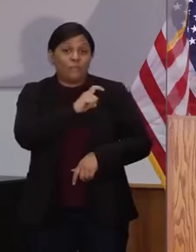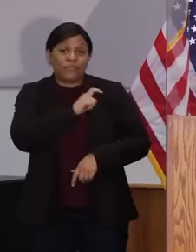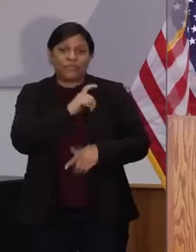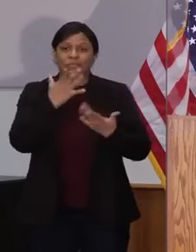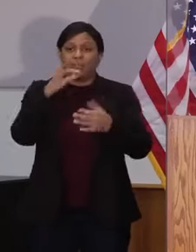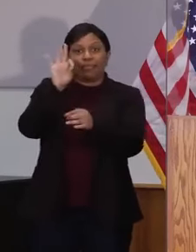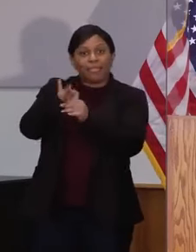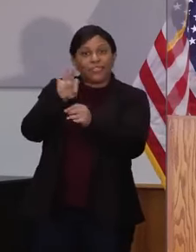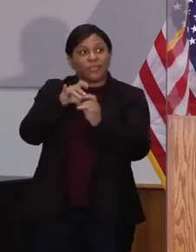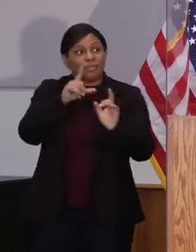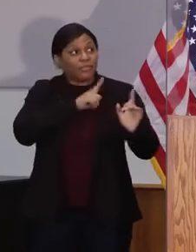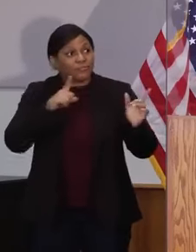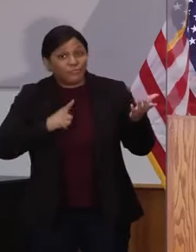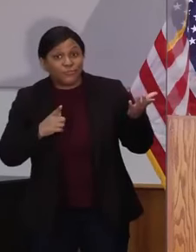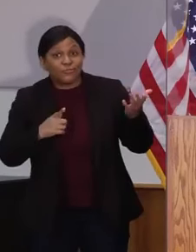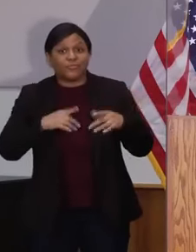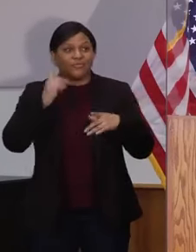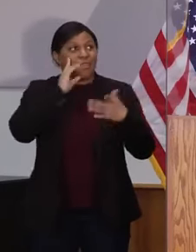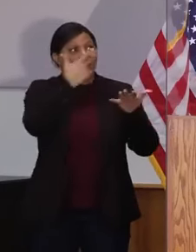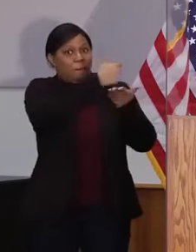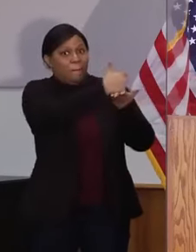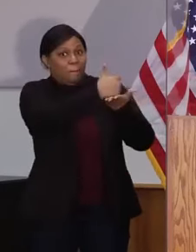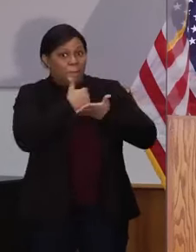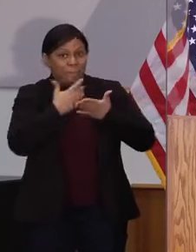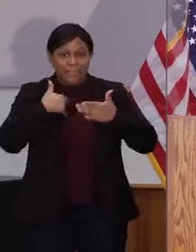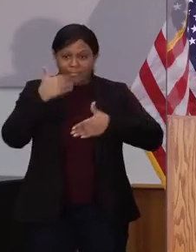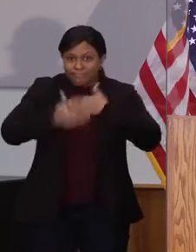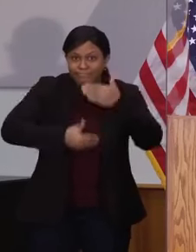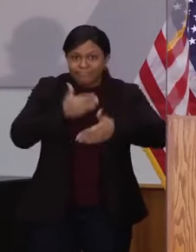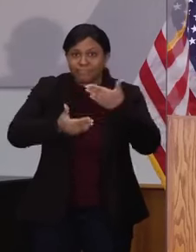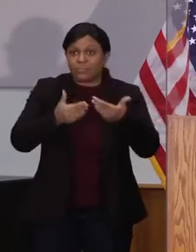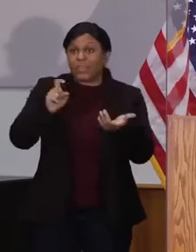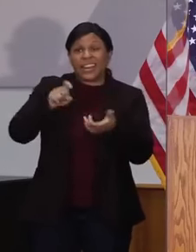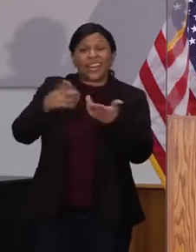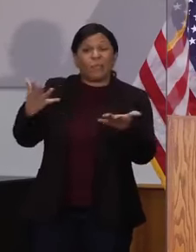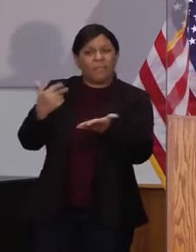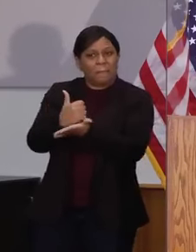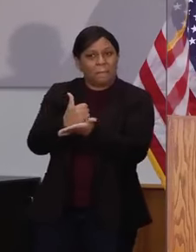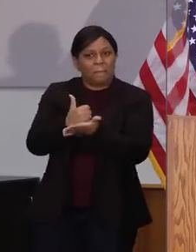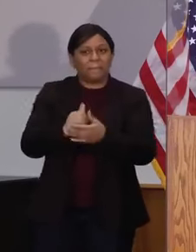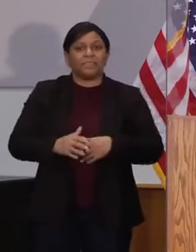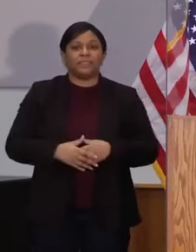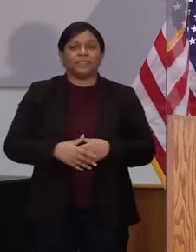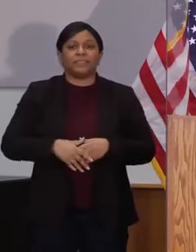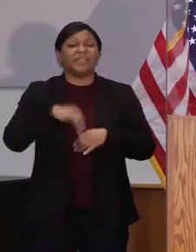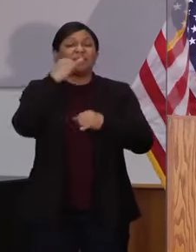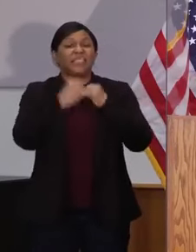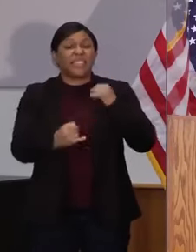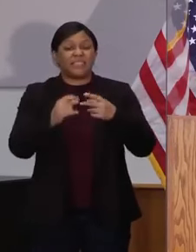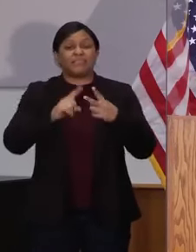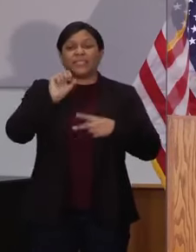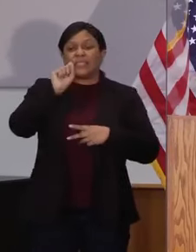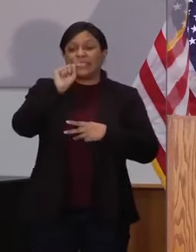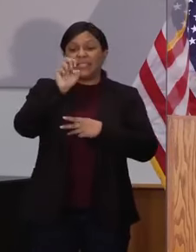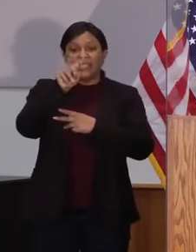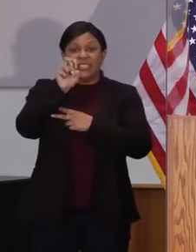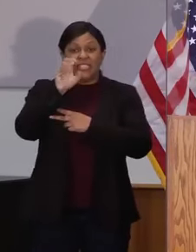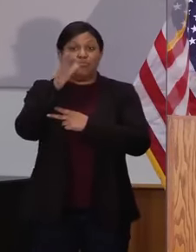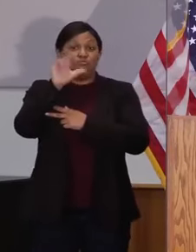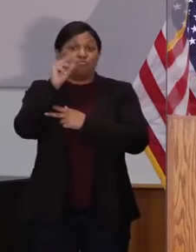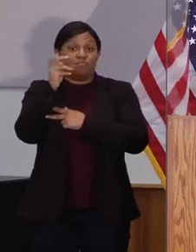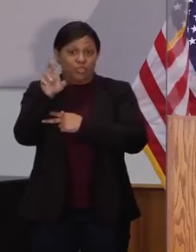perspective who may be there to assist others or who may need the assistance. And then you're going to hear from Steve Kramer to talk about the need now after the